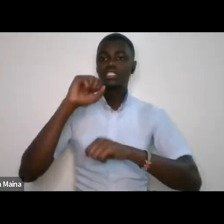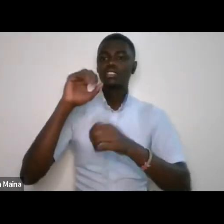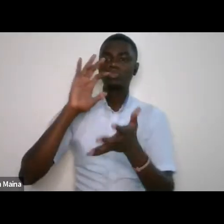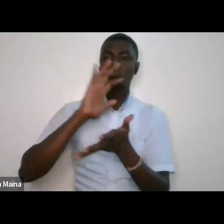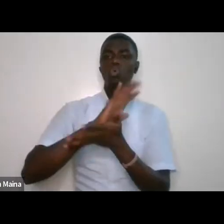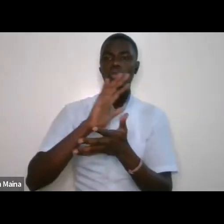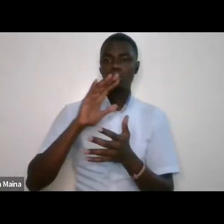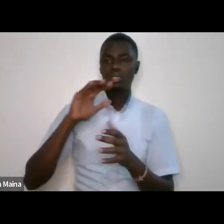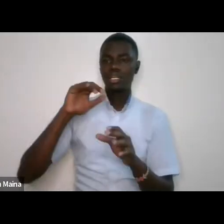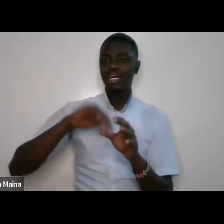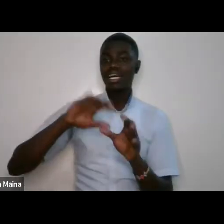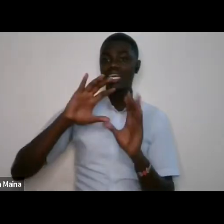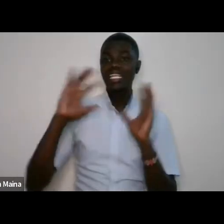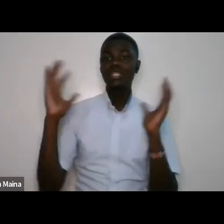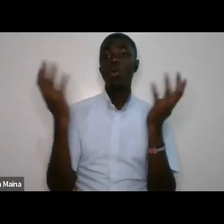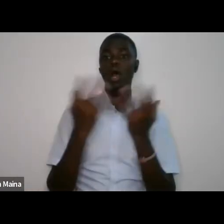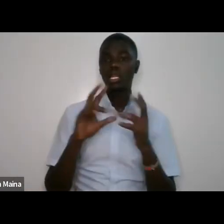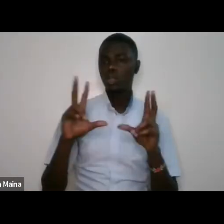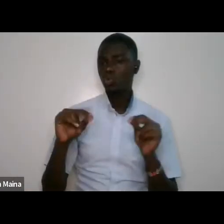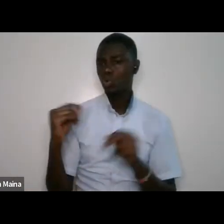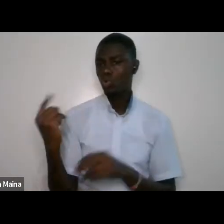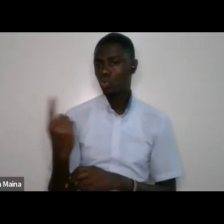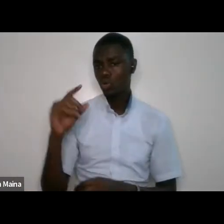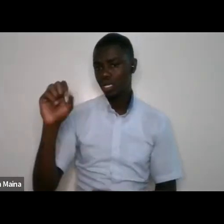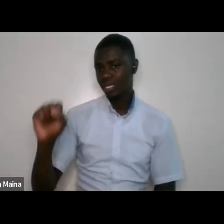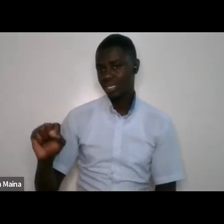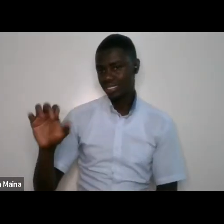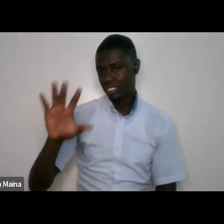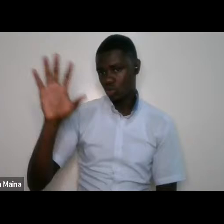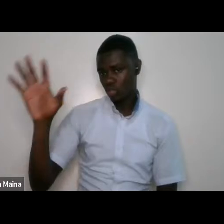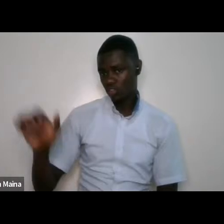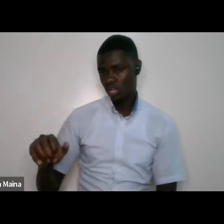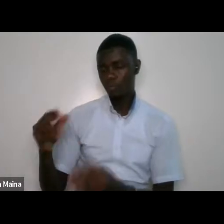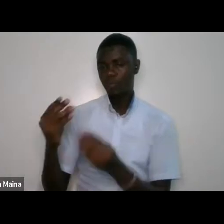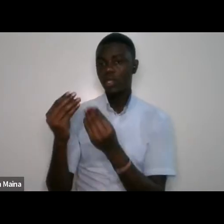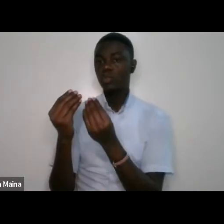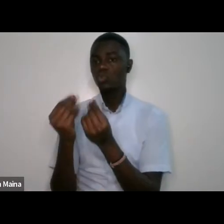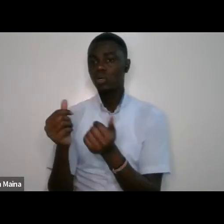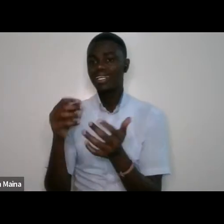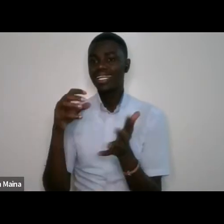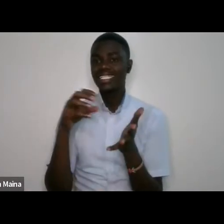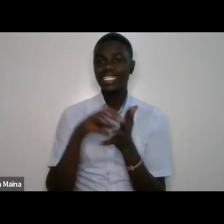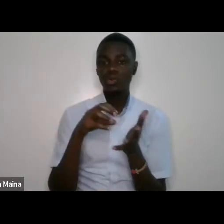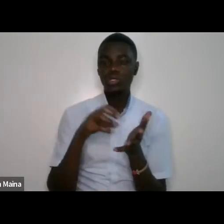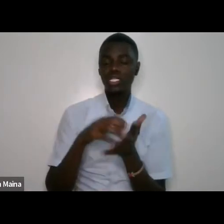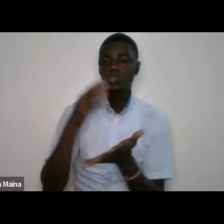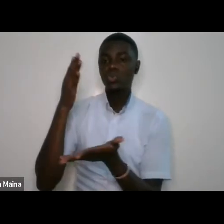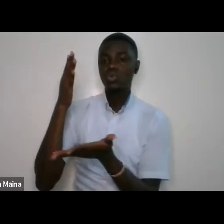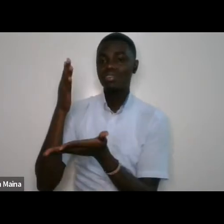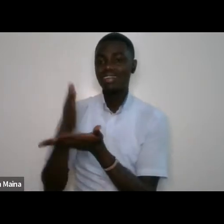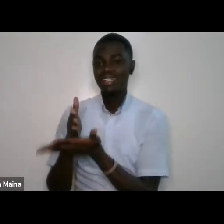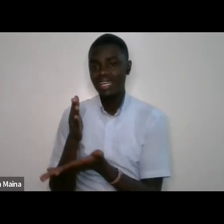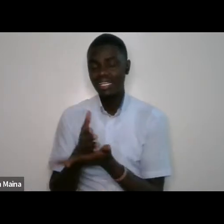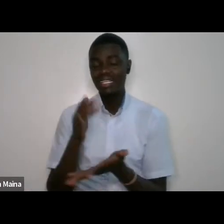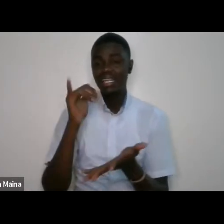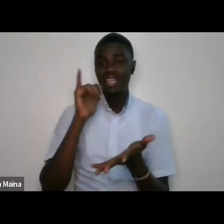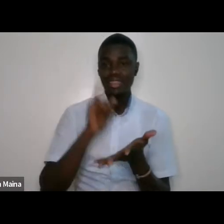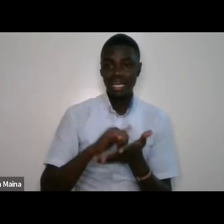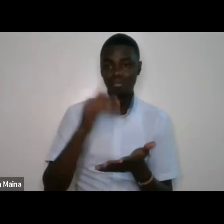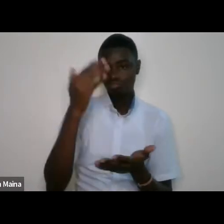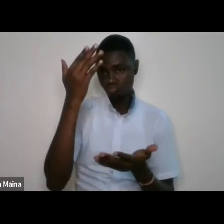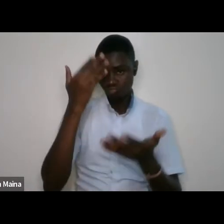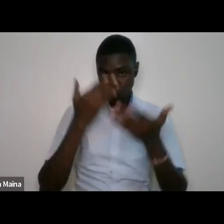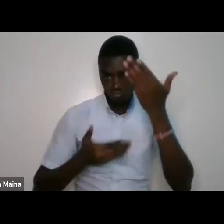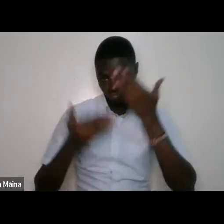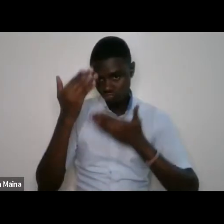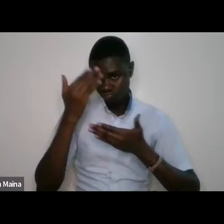South Africa, across the world, to address the contextual realities that children face? I just